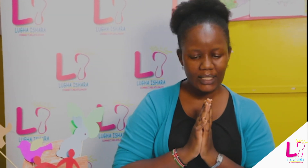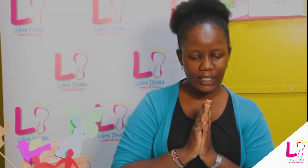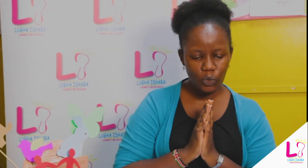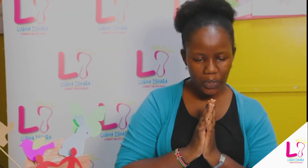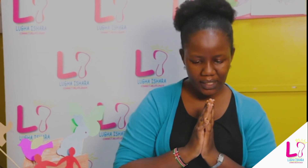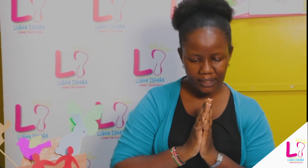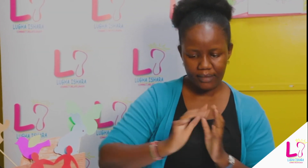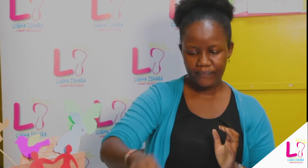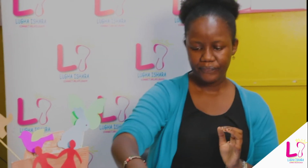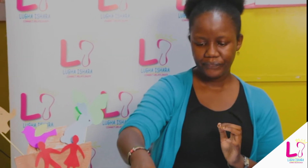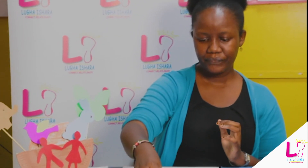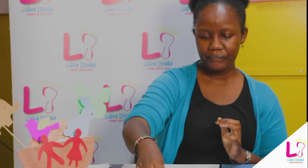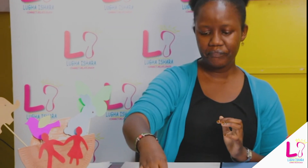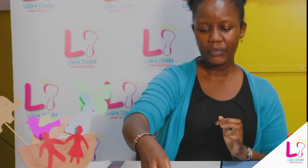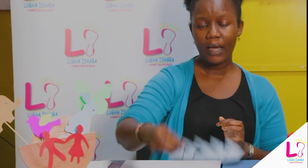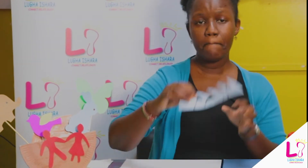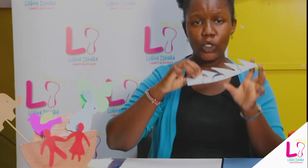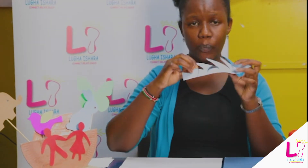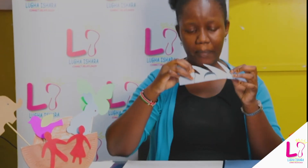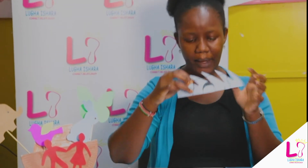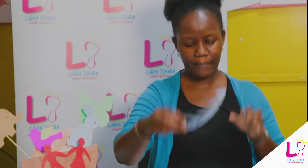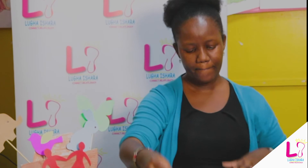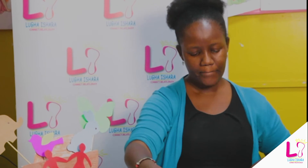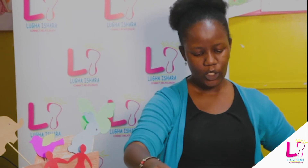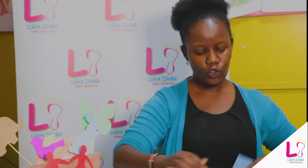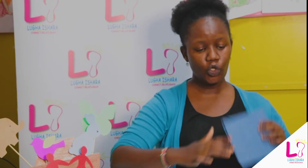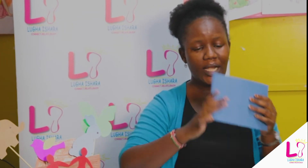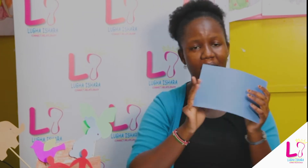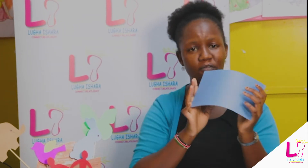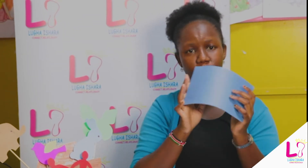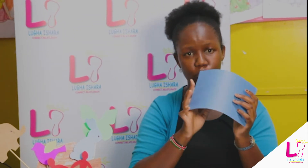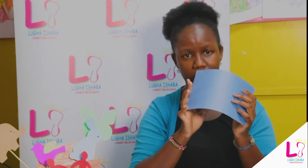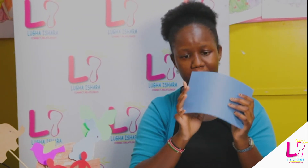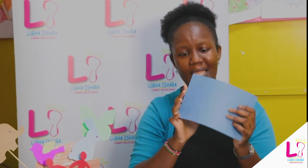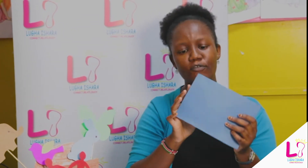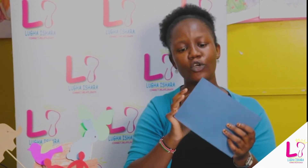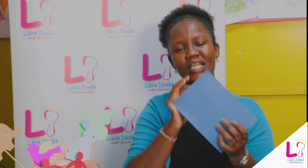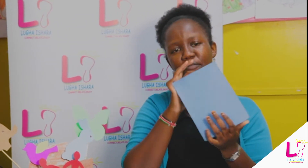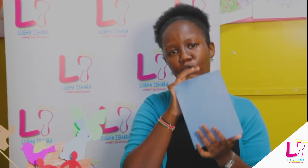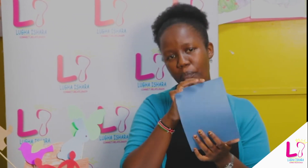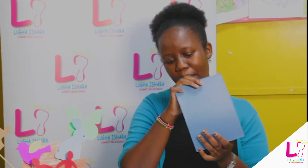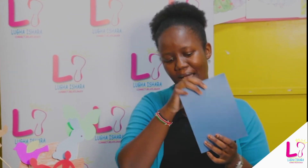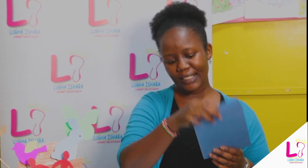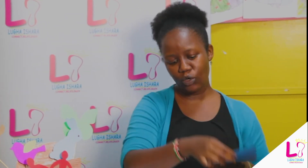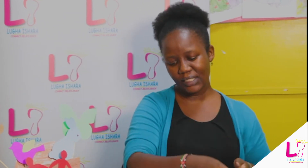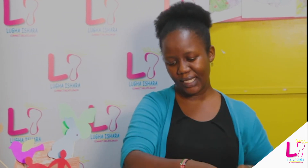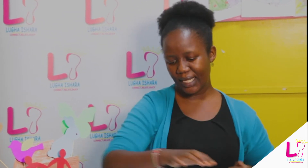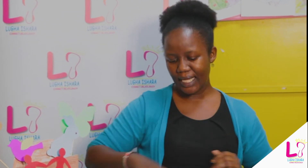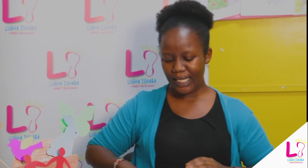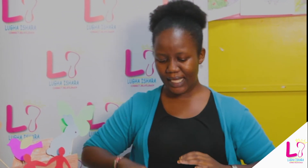start with blue paper. So, you can have blue paper. If you don't have blue paper, as I always say, get